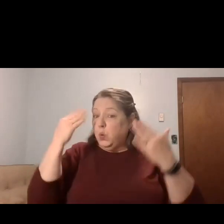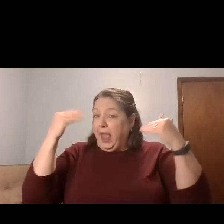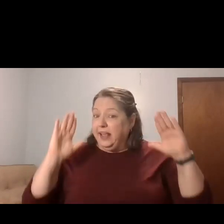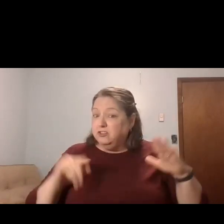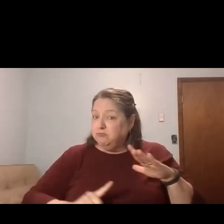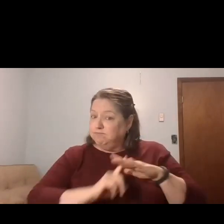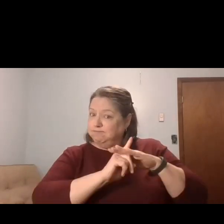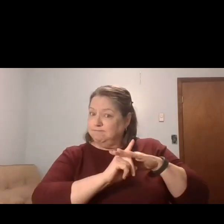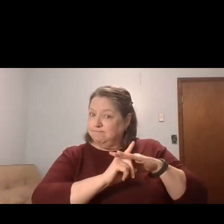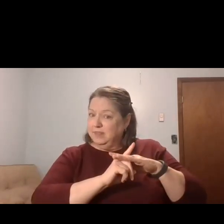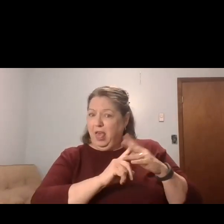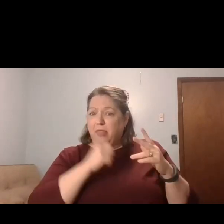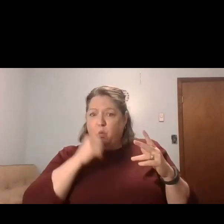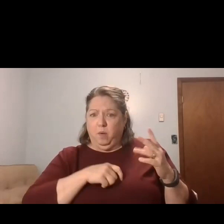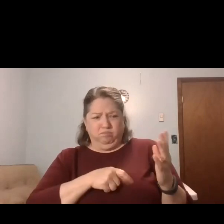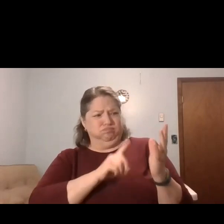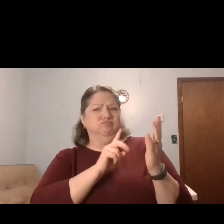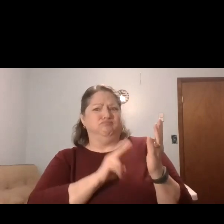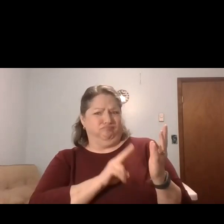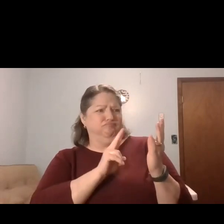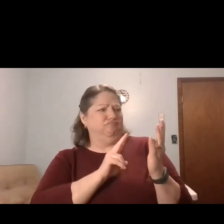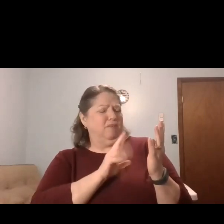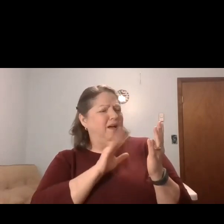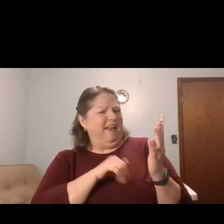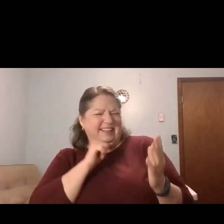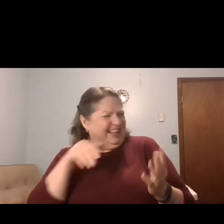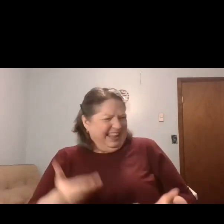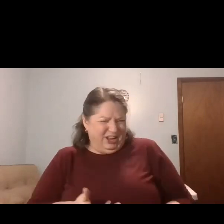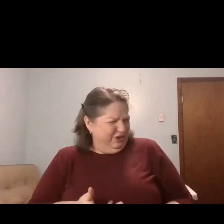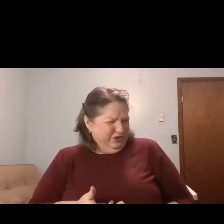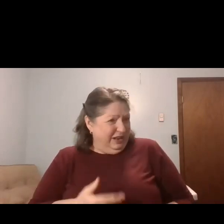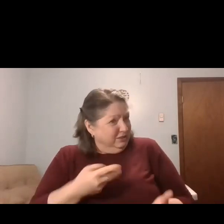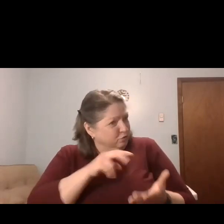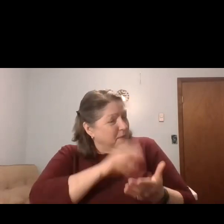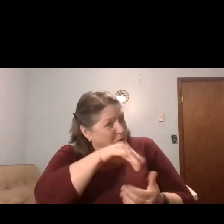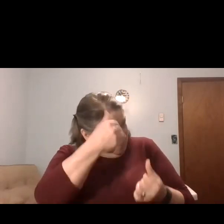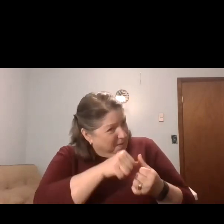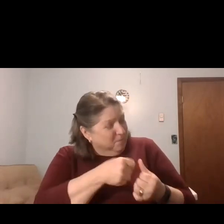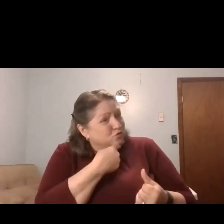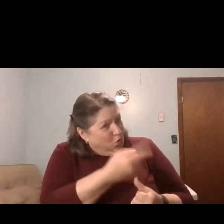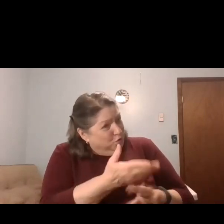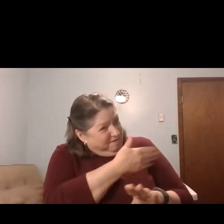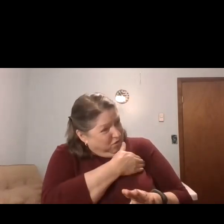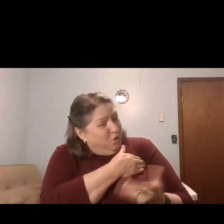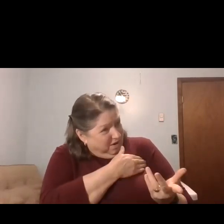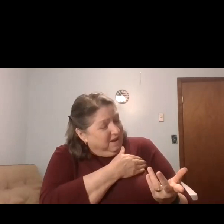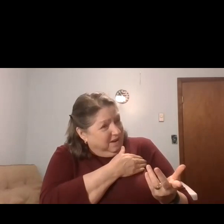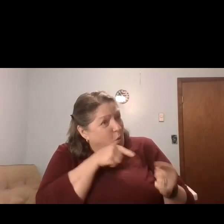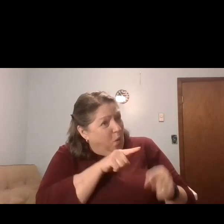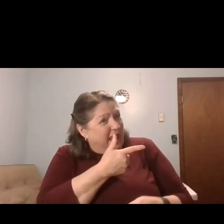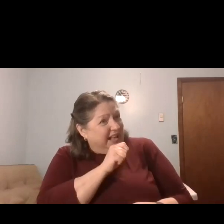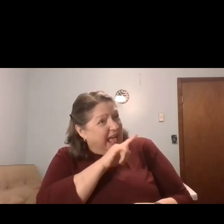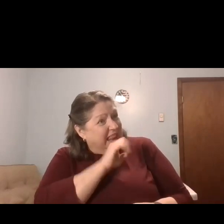here, but he has risen. Remember how he spoke to you while he was in Galilee. And then in Mark 16 and verse